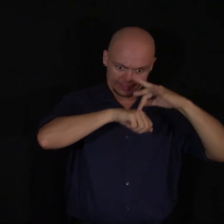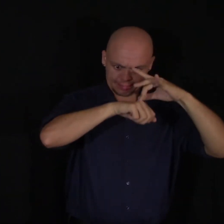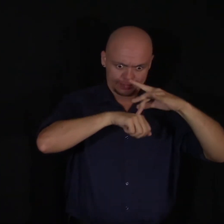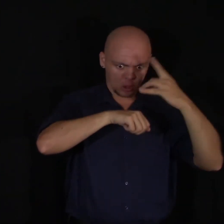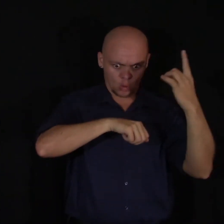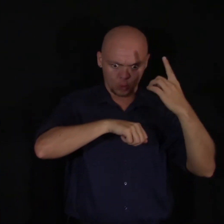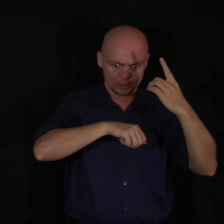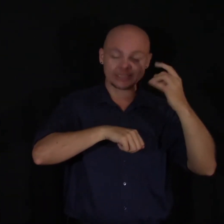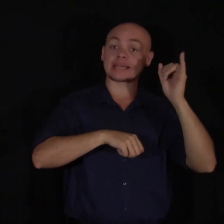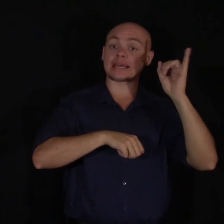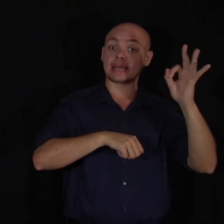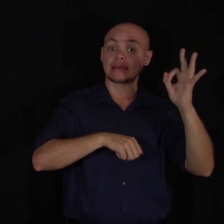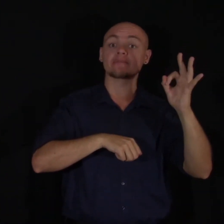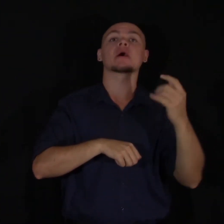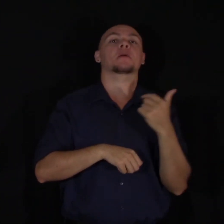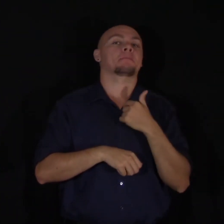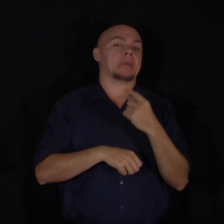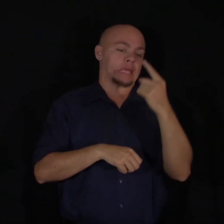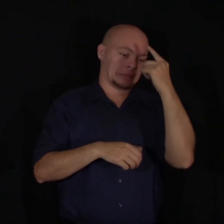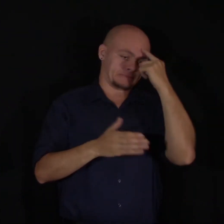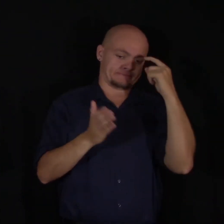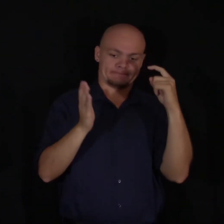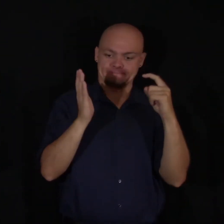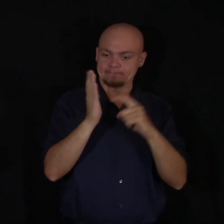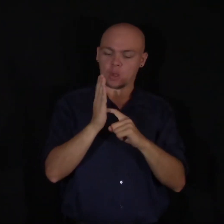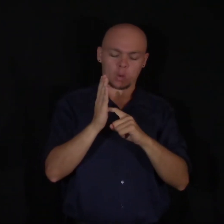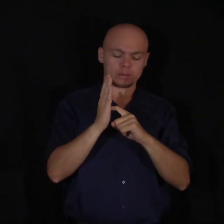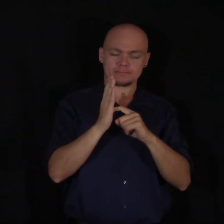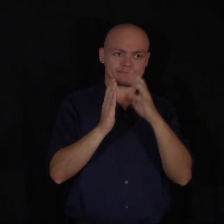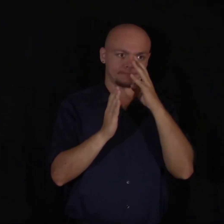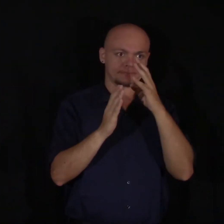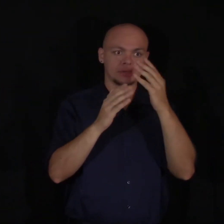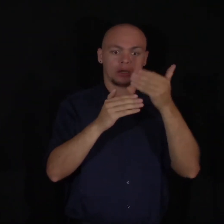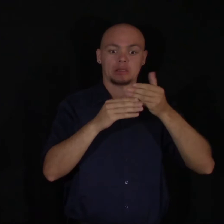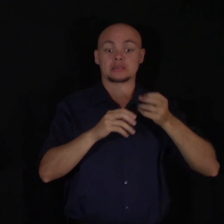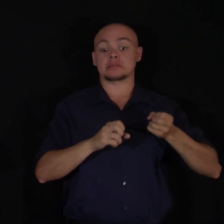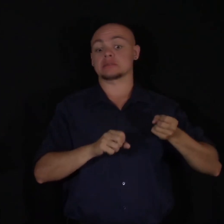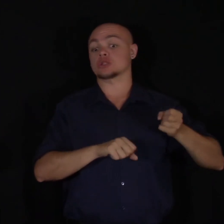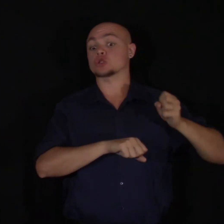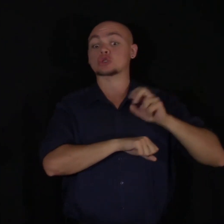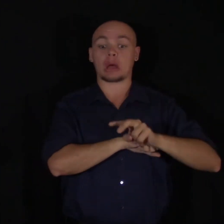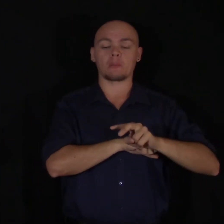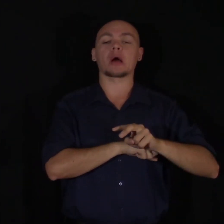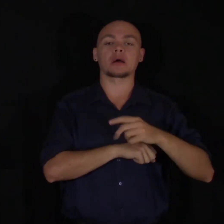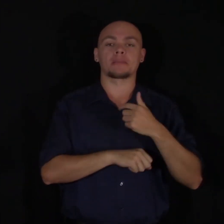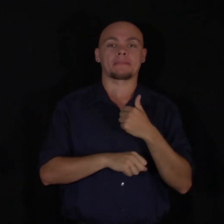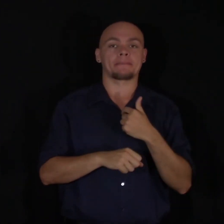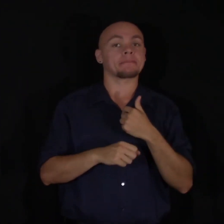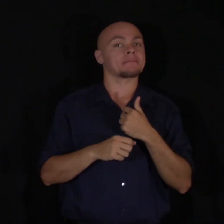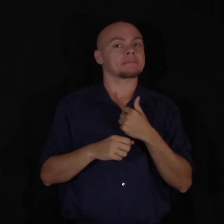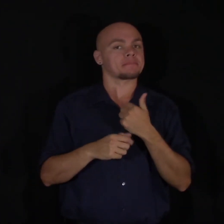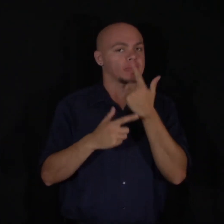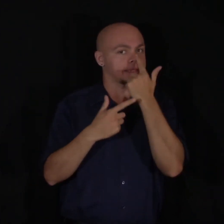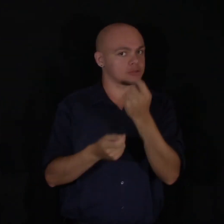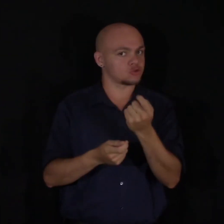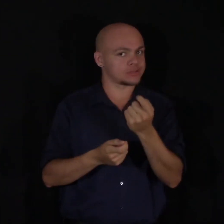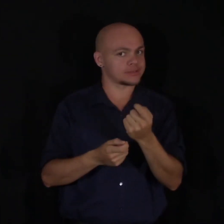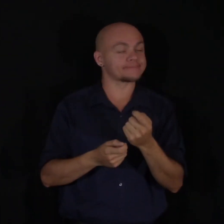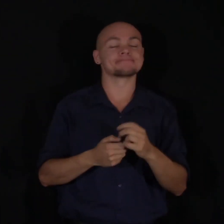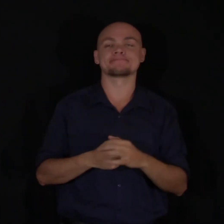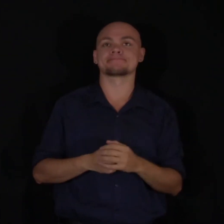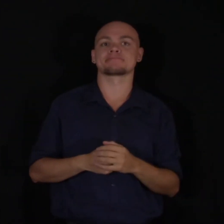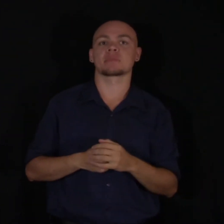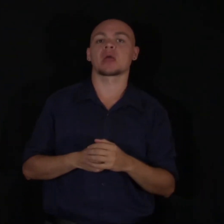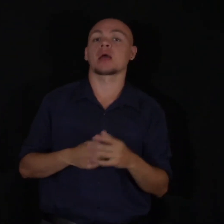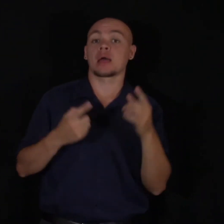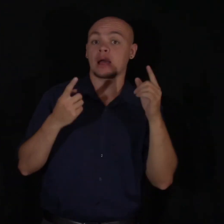thought, if I can find a way to cut through that, I'm in. And here's what I discovered: